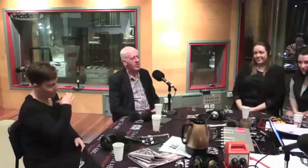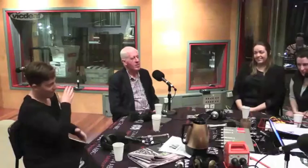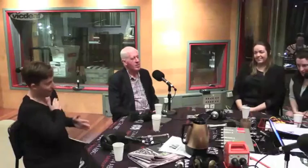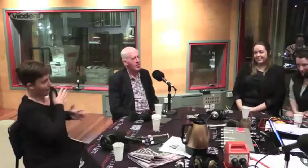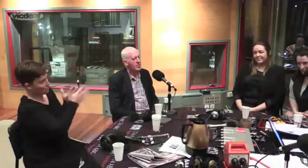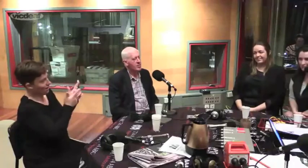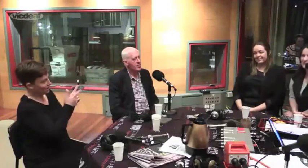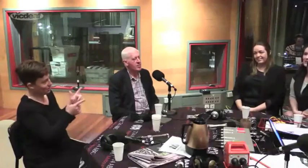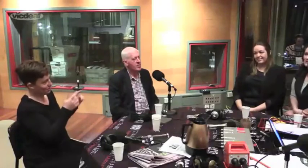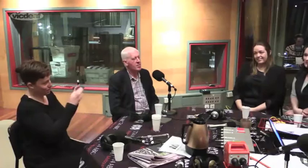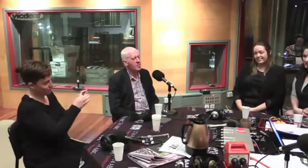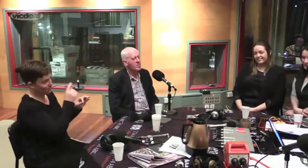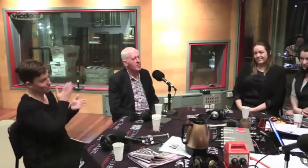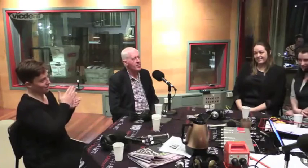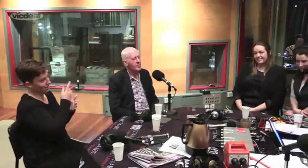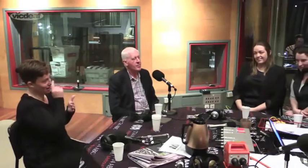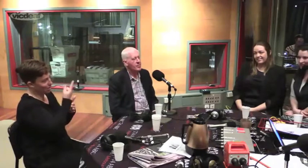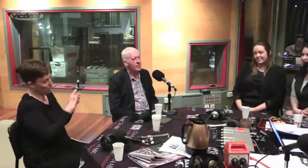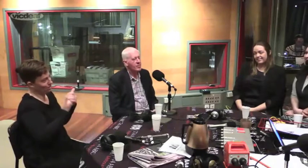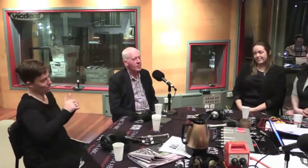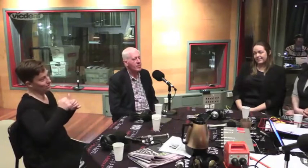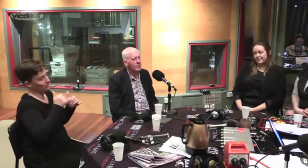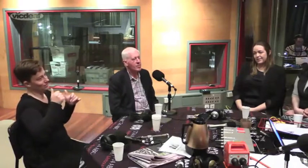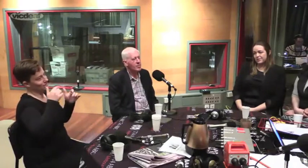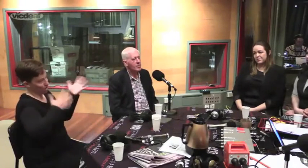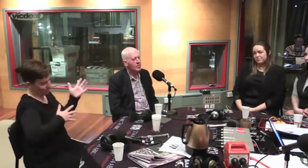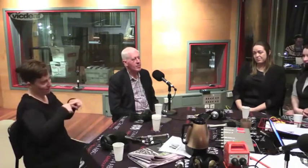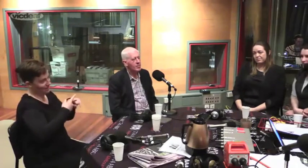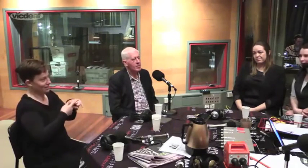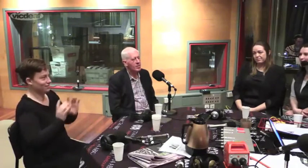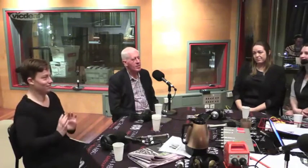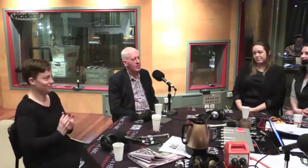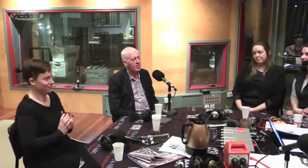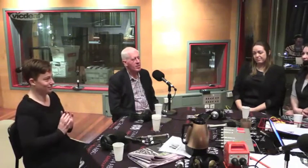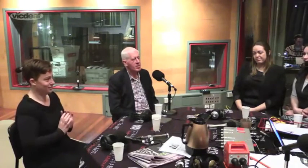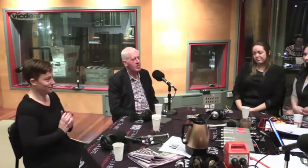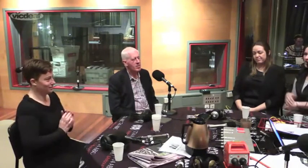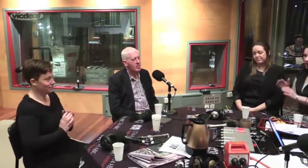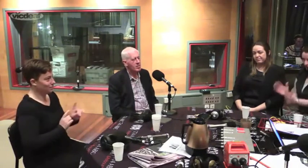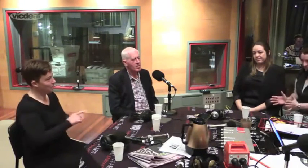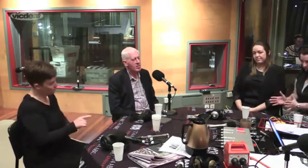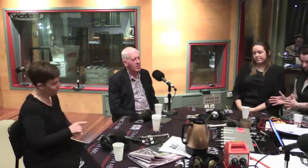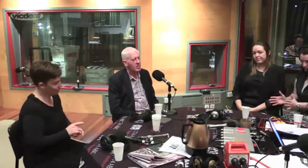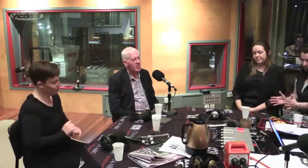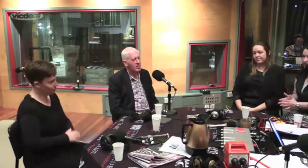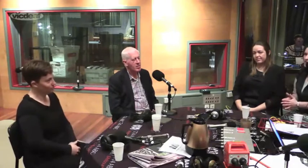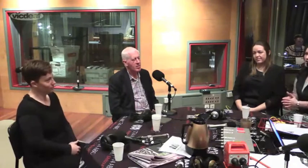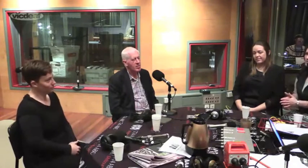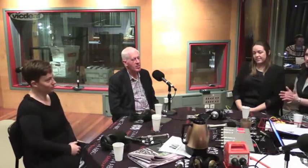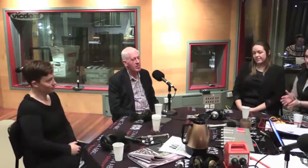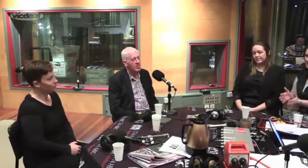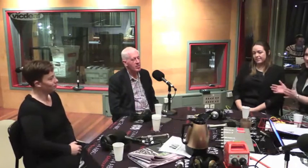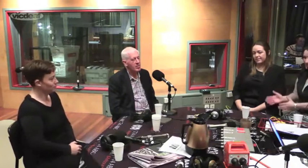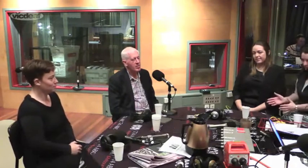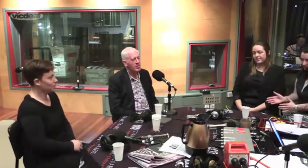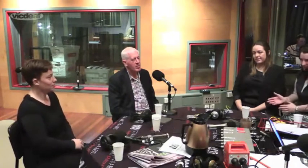So in Australia, probably not so much. I think that the interpreters that we use in Australia are Auslan interpreters, so they work